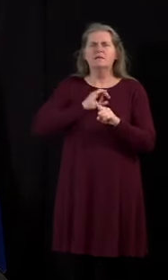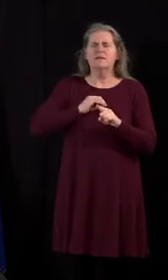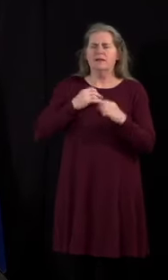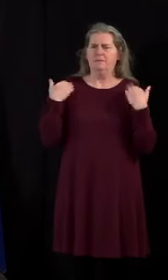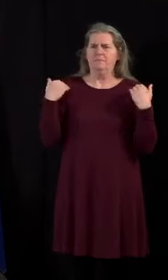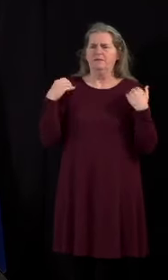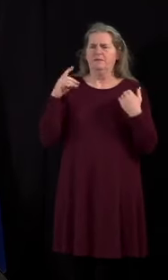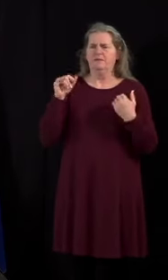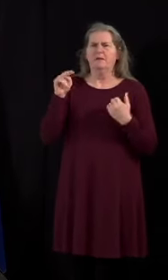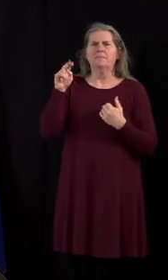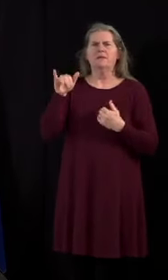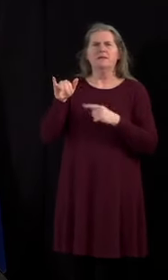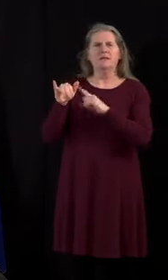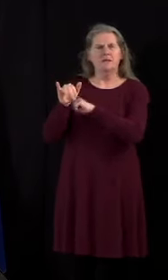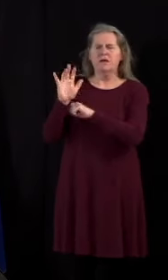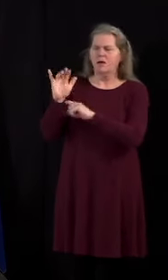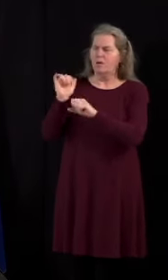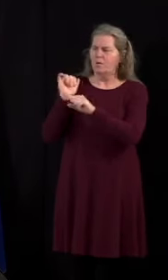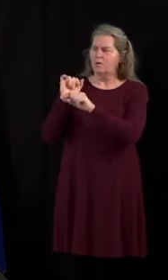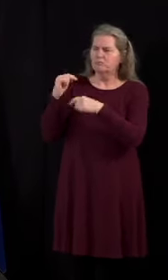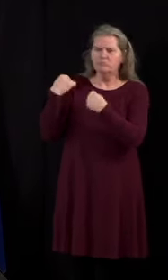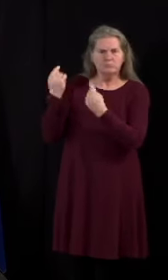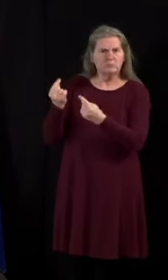Minister Dendies, for her work,